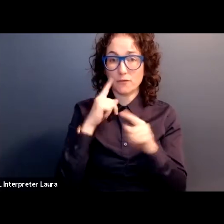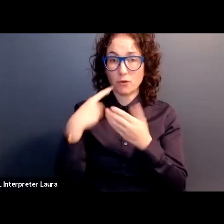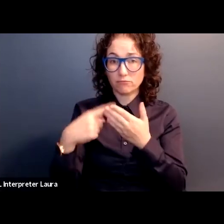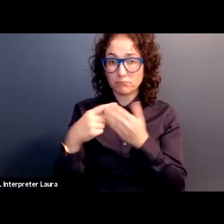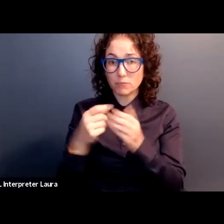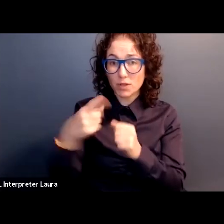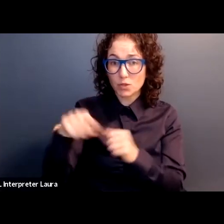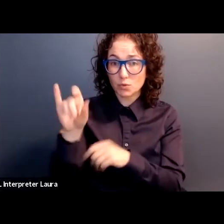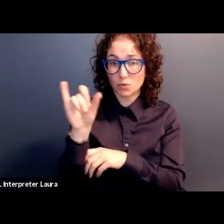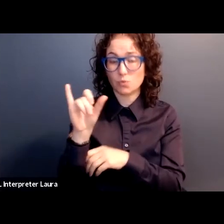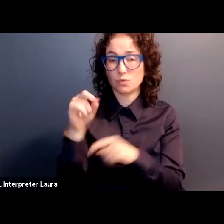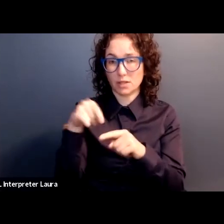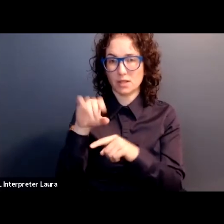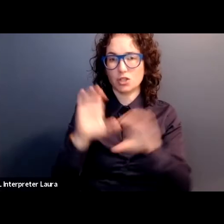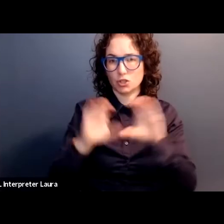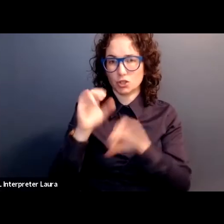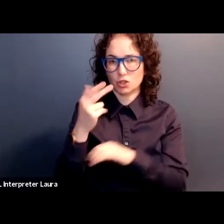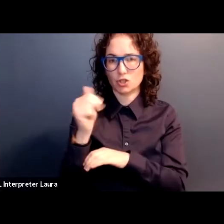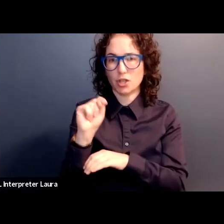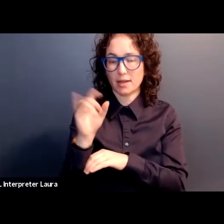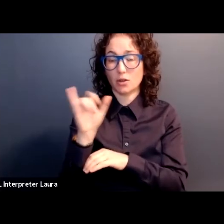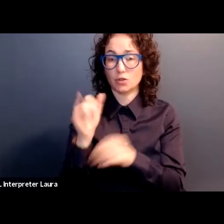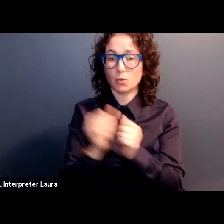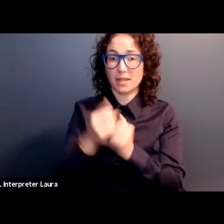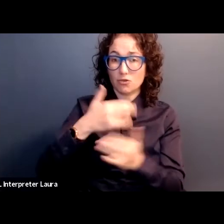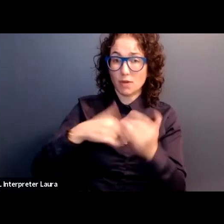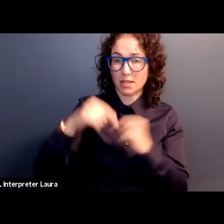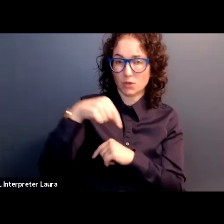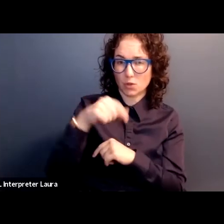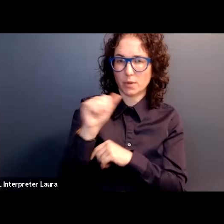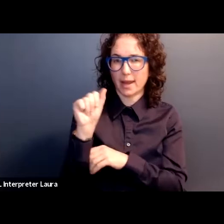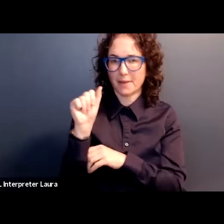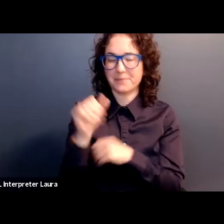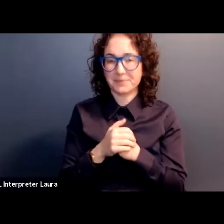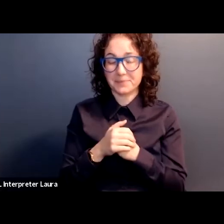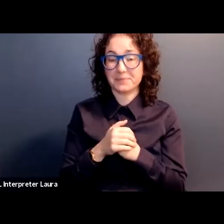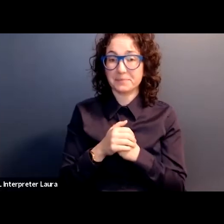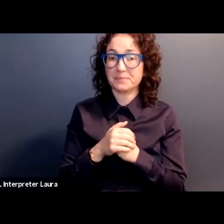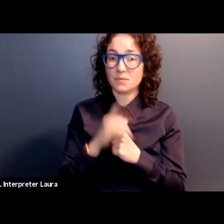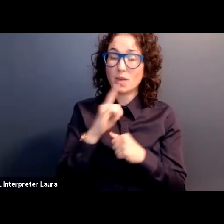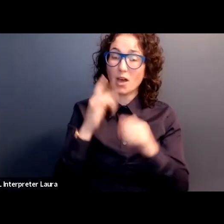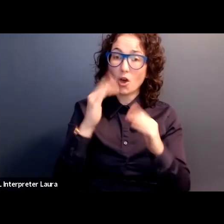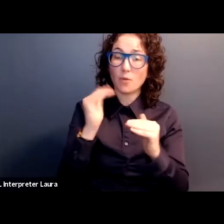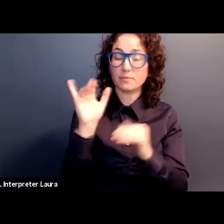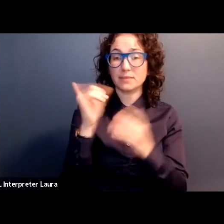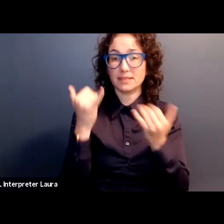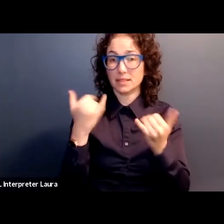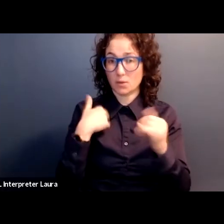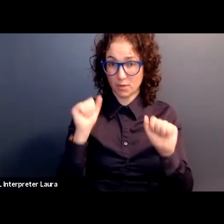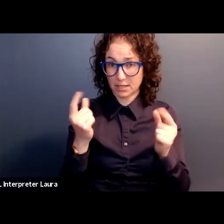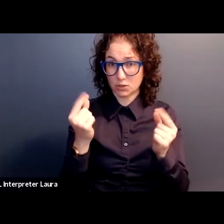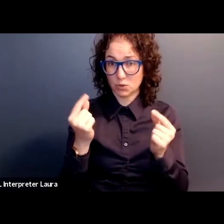all in our chat box and with an interactive Q&A. And I hope today that what we can do